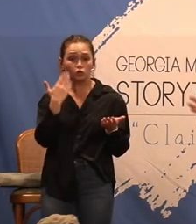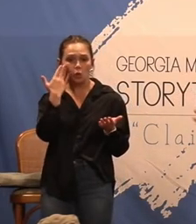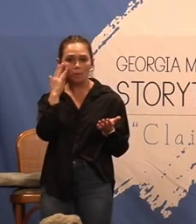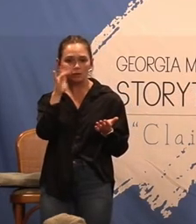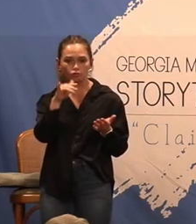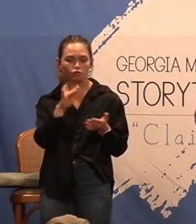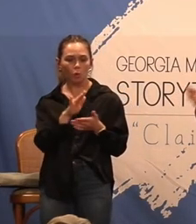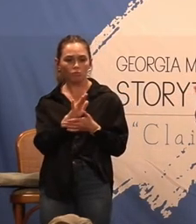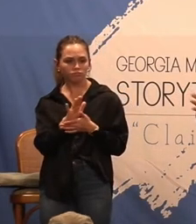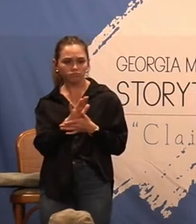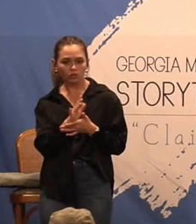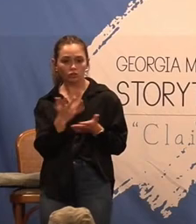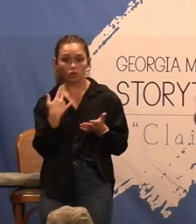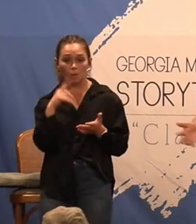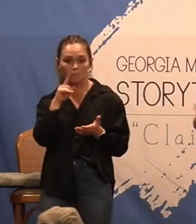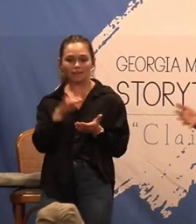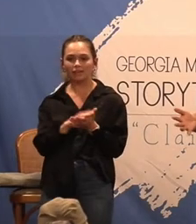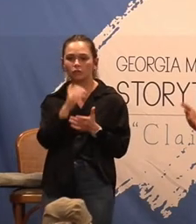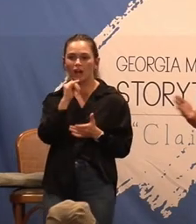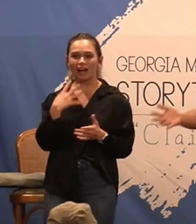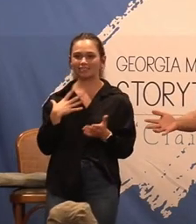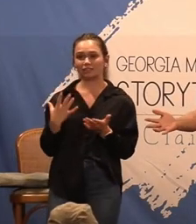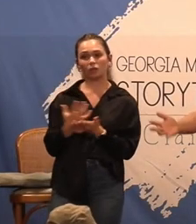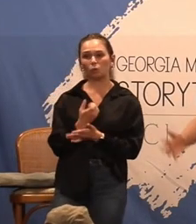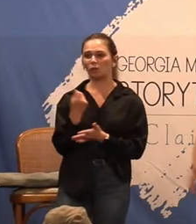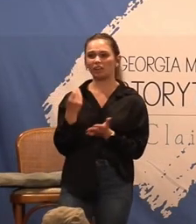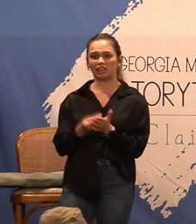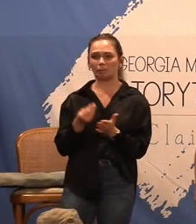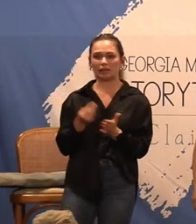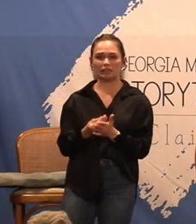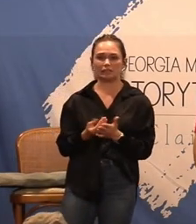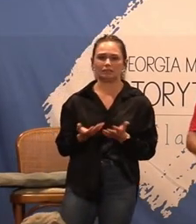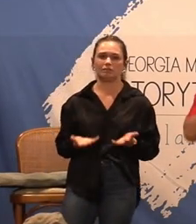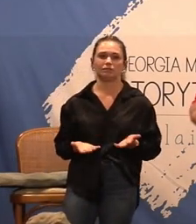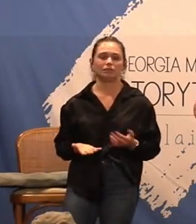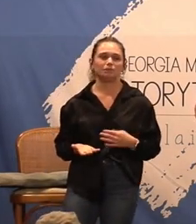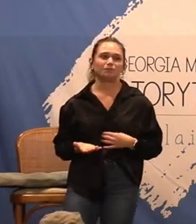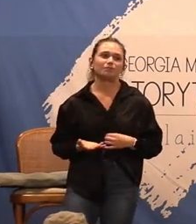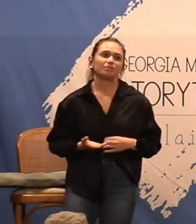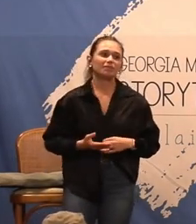nobody saw Chespirito, so believe it or not, I didn't win any money that night.